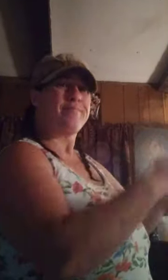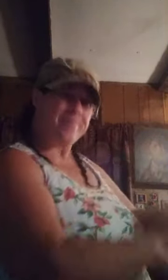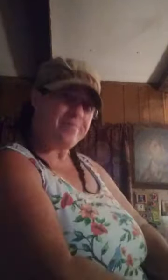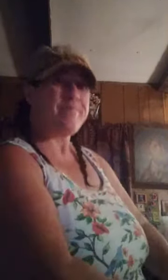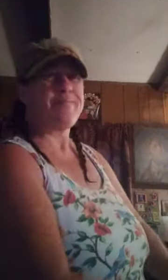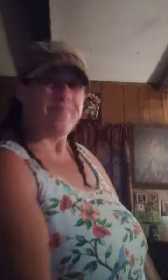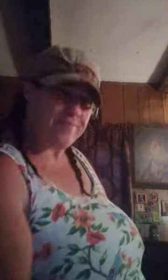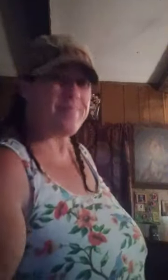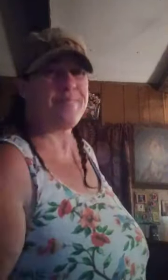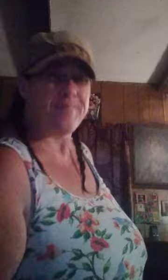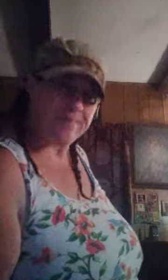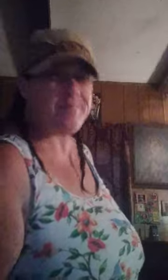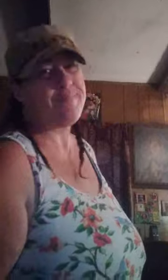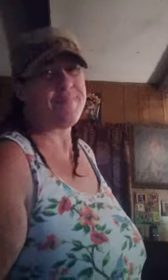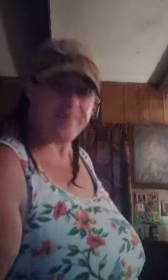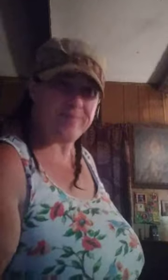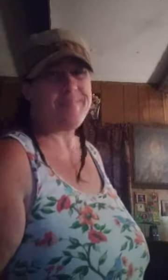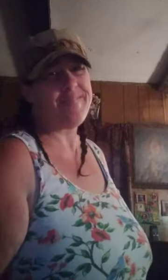I was born upon the tide.